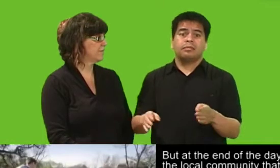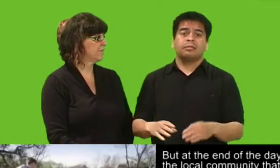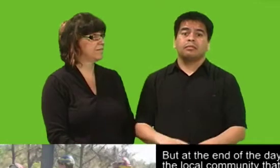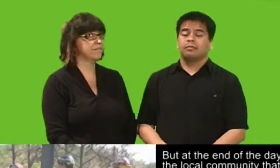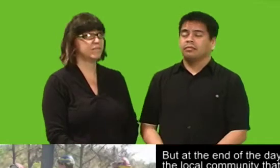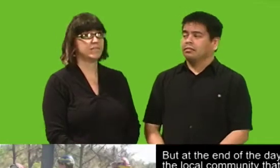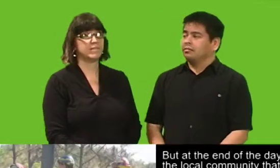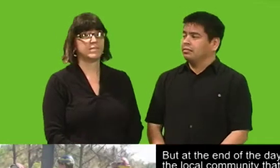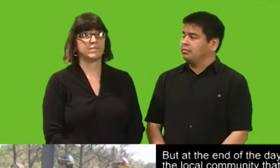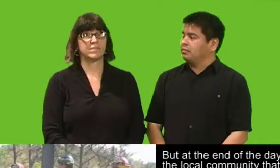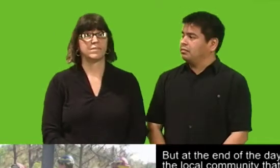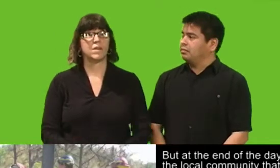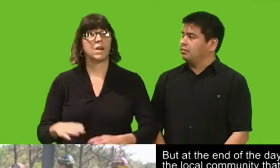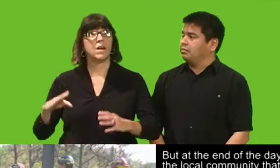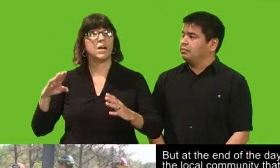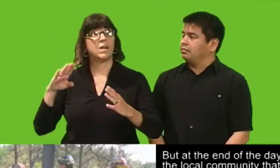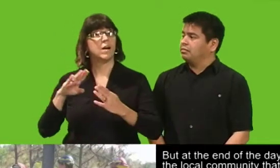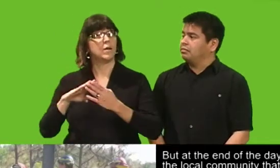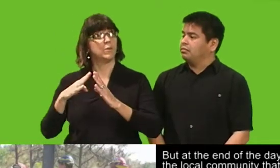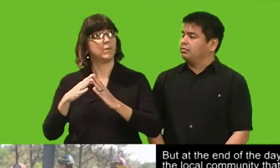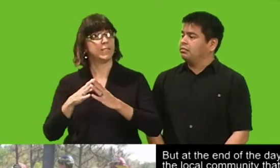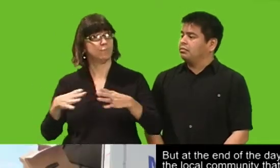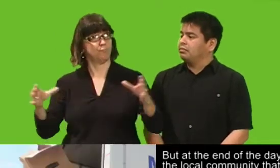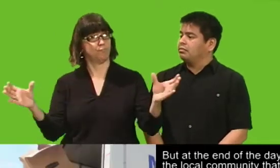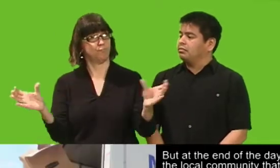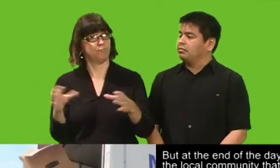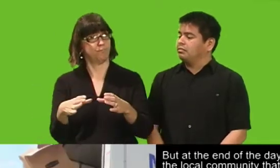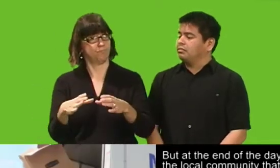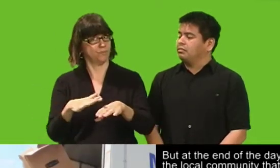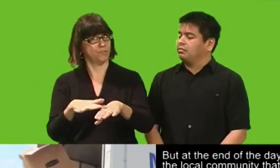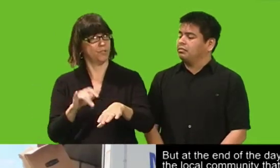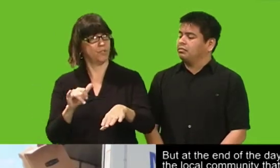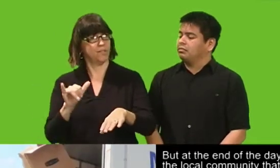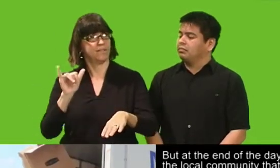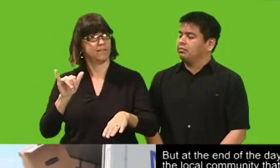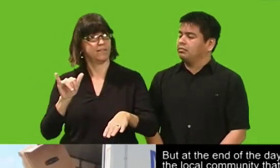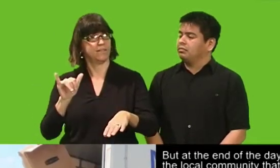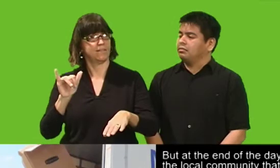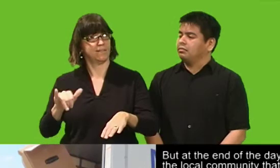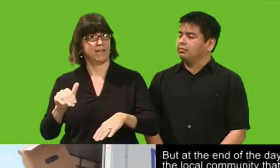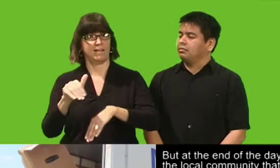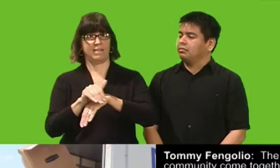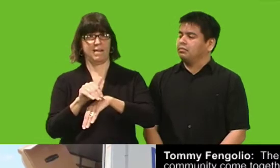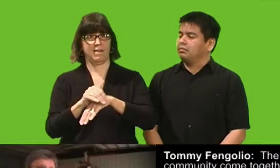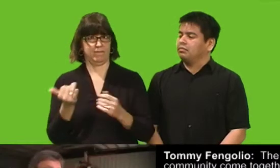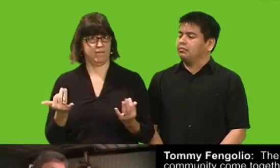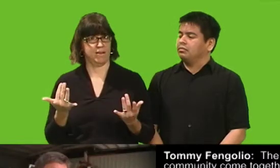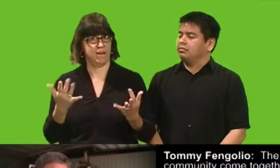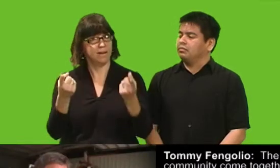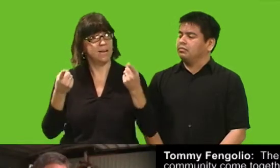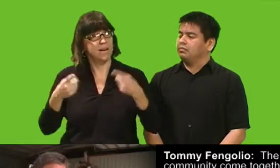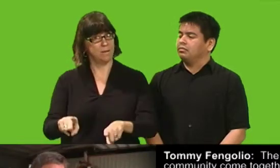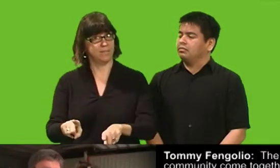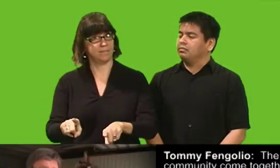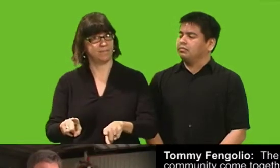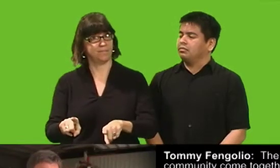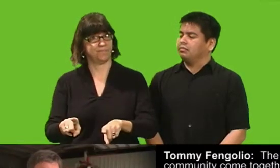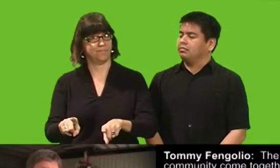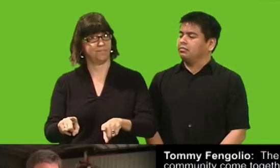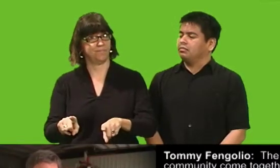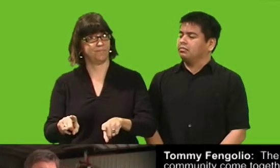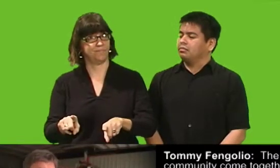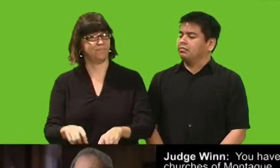local community that's responsible for taking care of their neighbors. The community come together as early